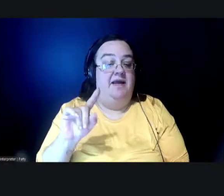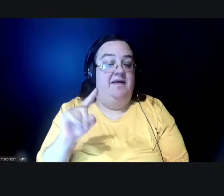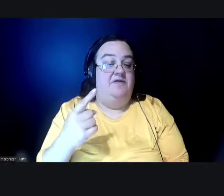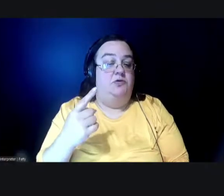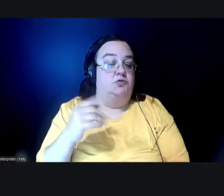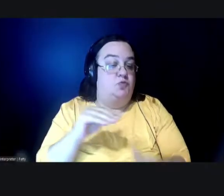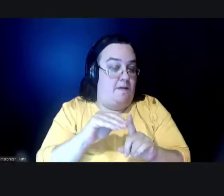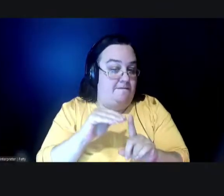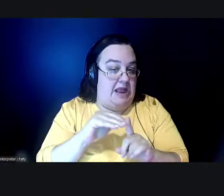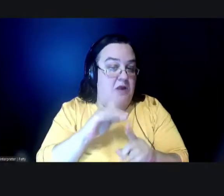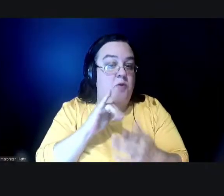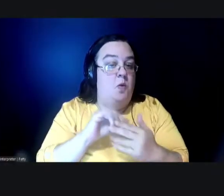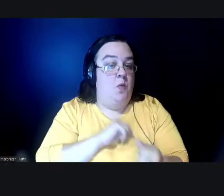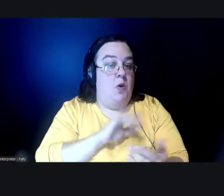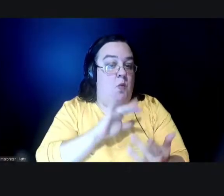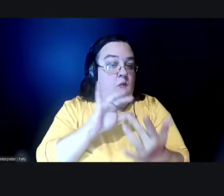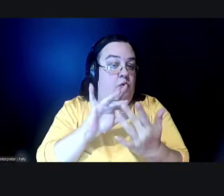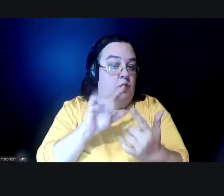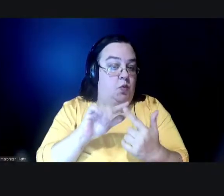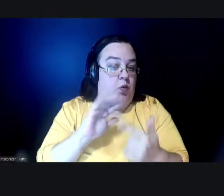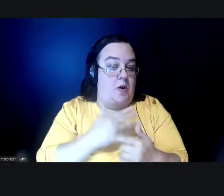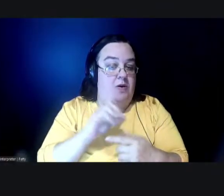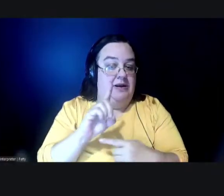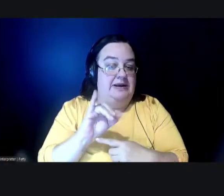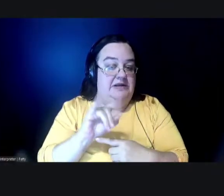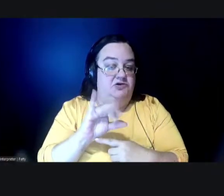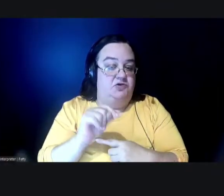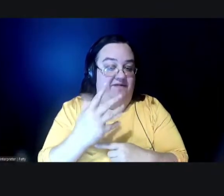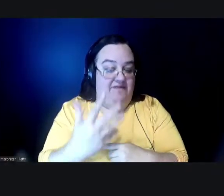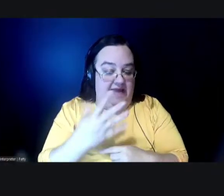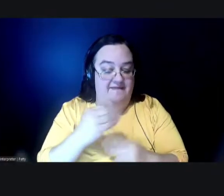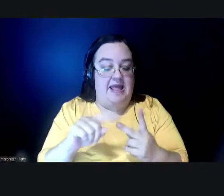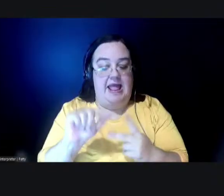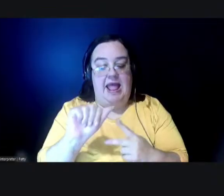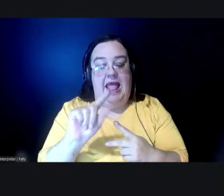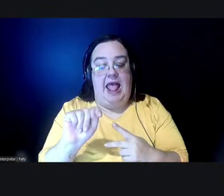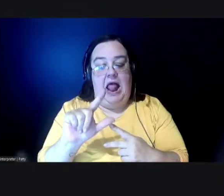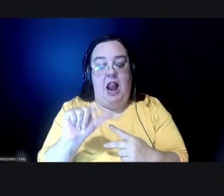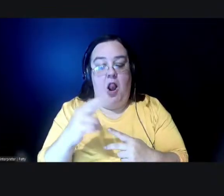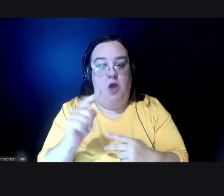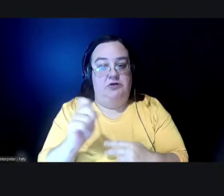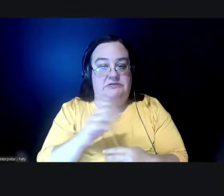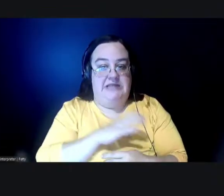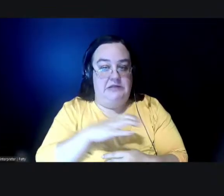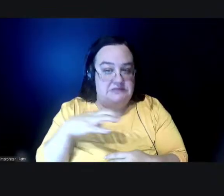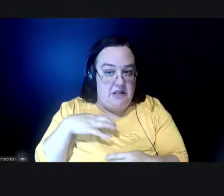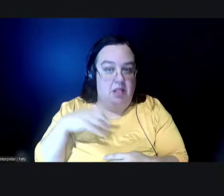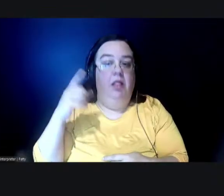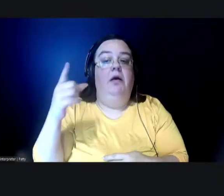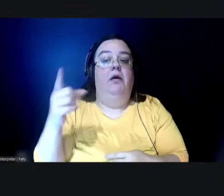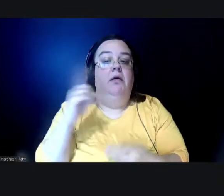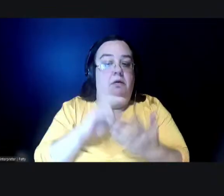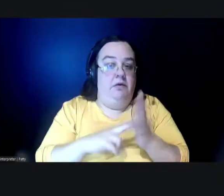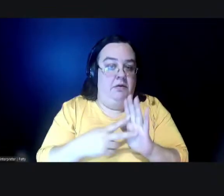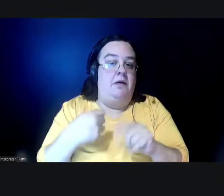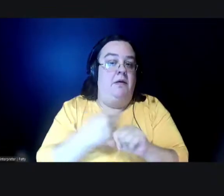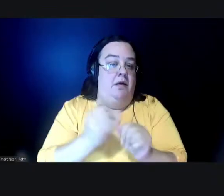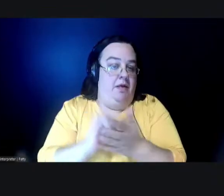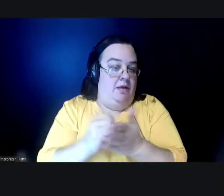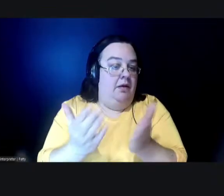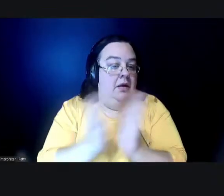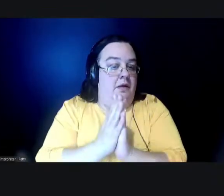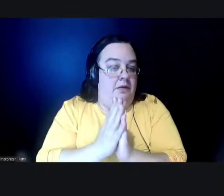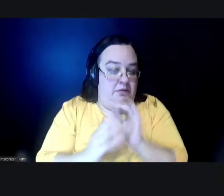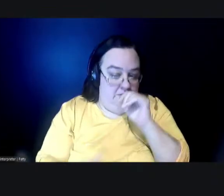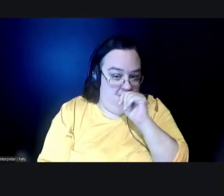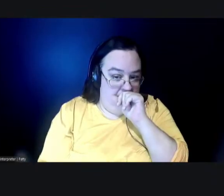to our District 5 and at-large council members to make that request.